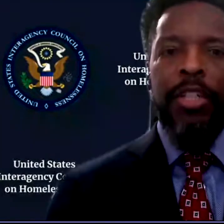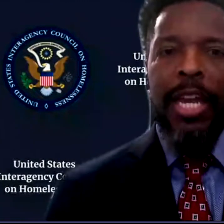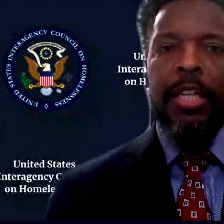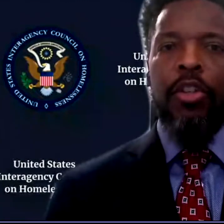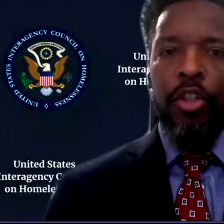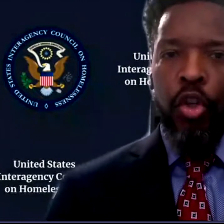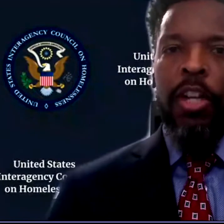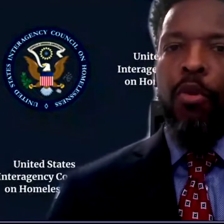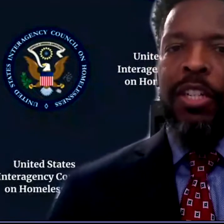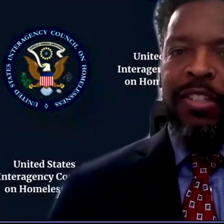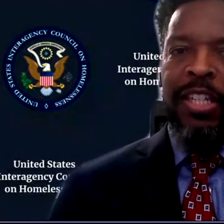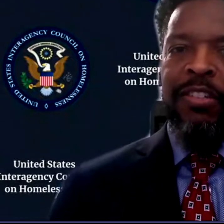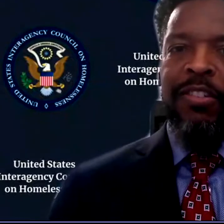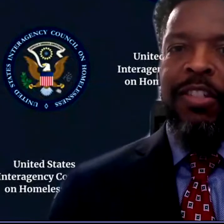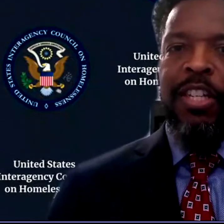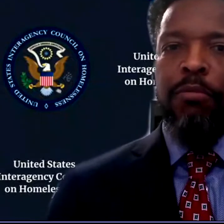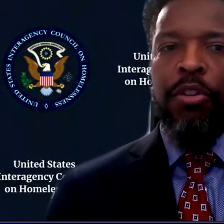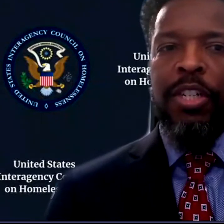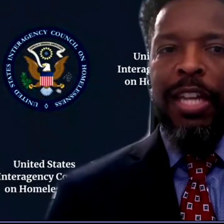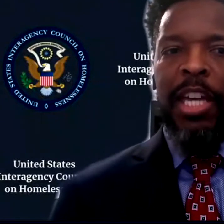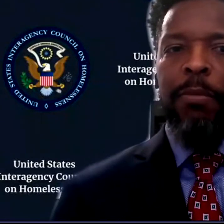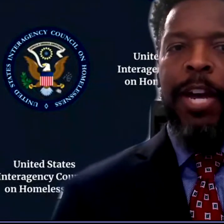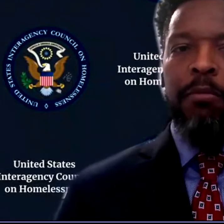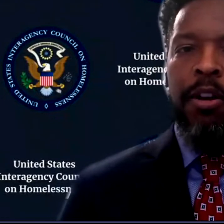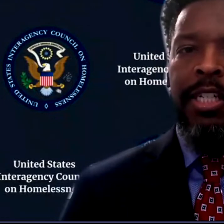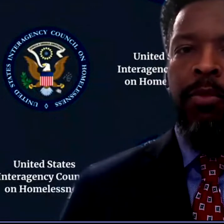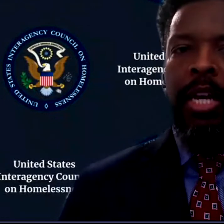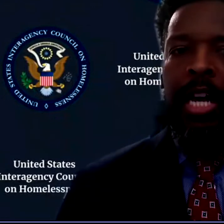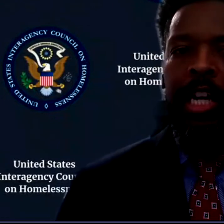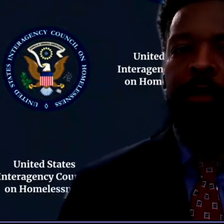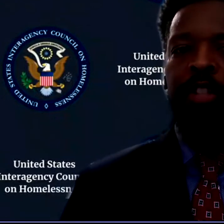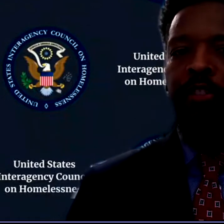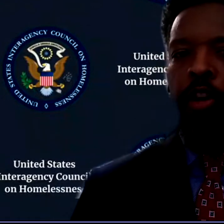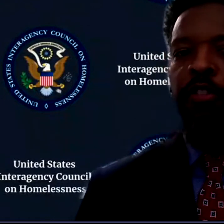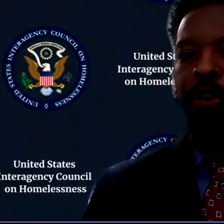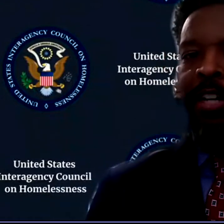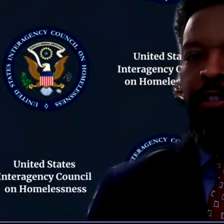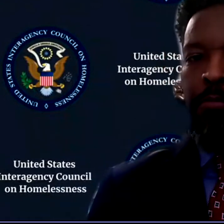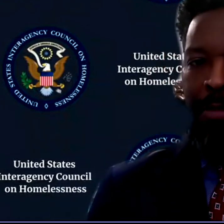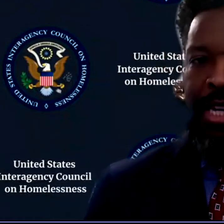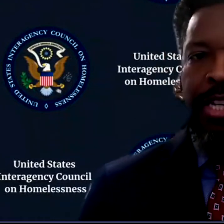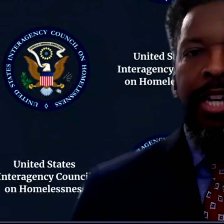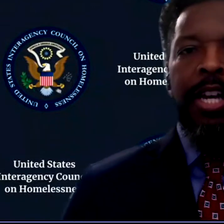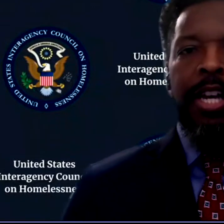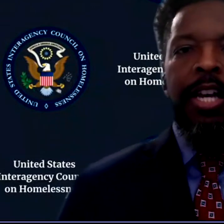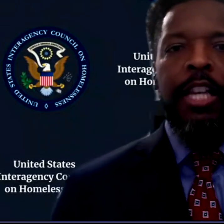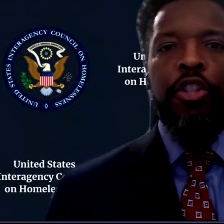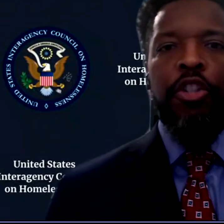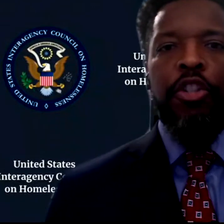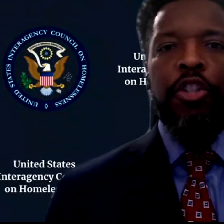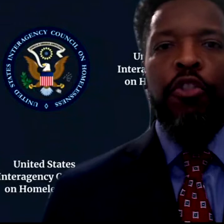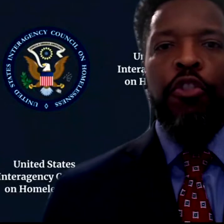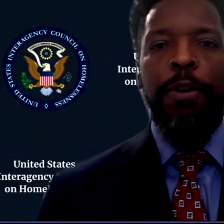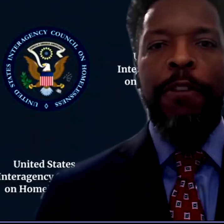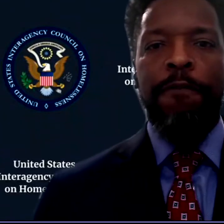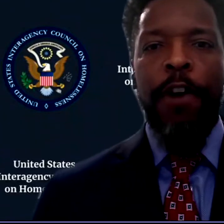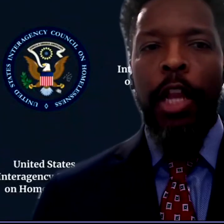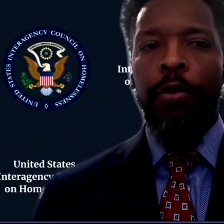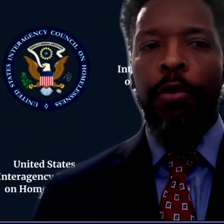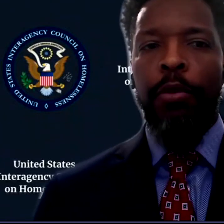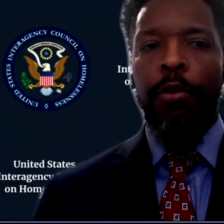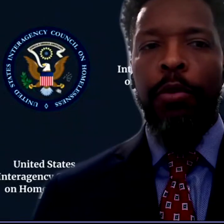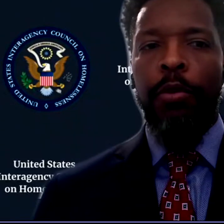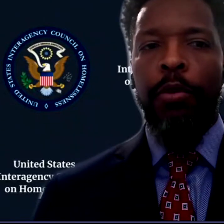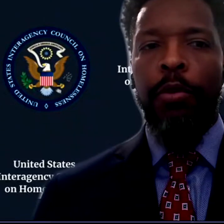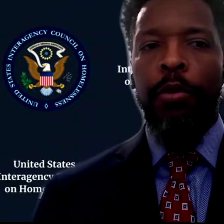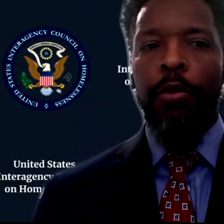signing up today to join the more than 60 communities that make up House America, it comes as no surprise to me that you've been following